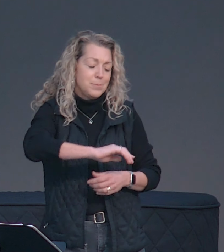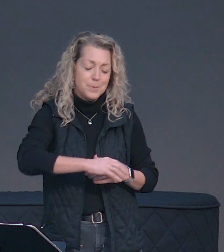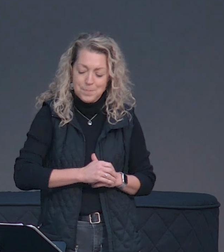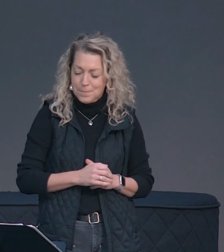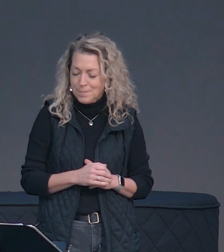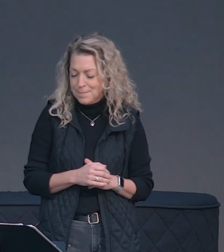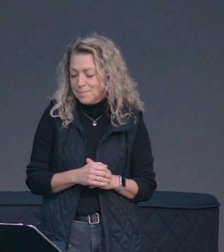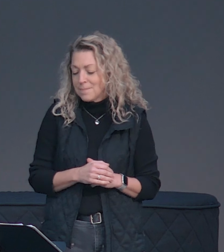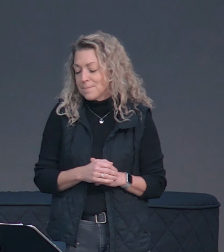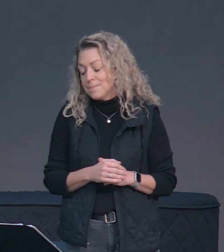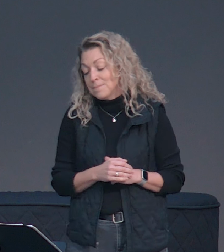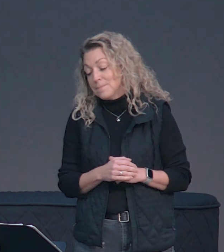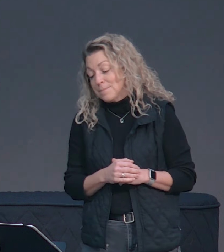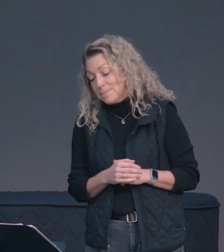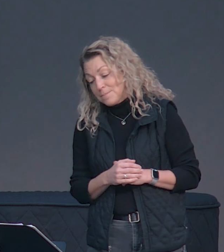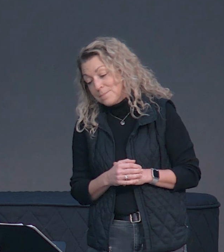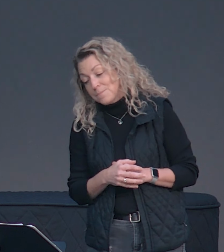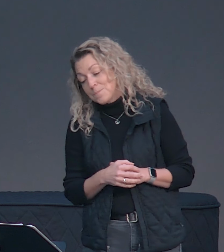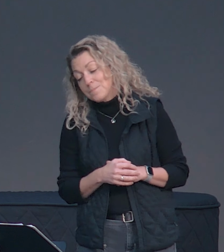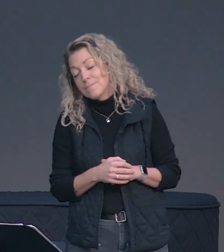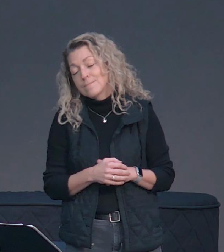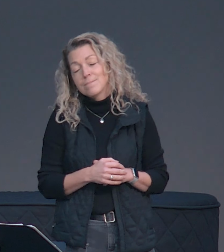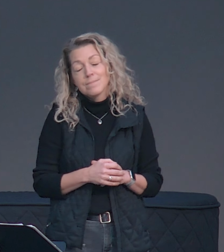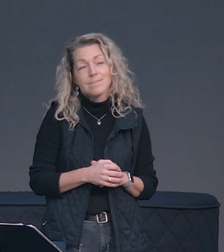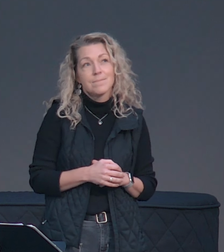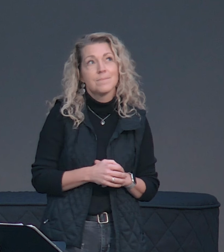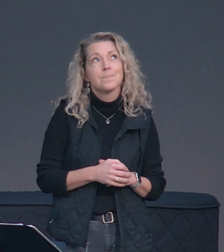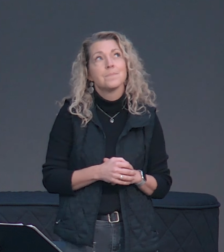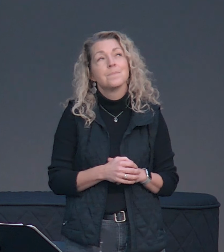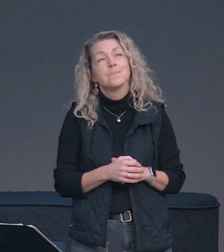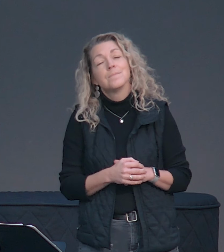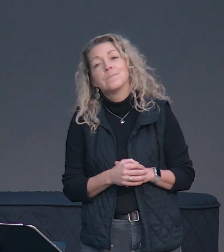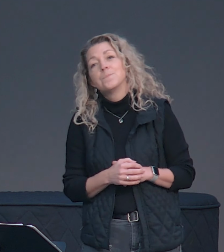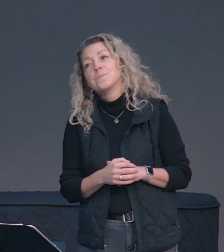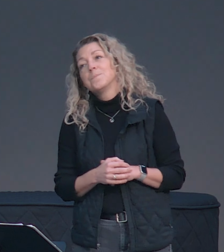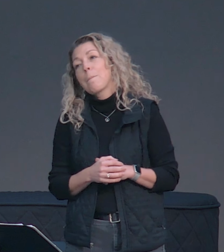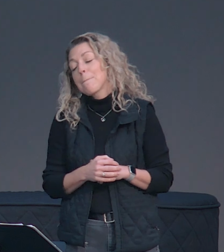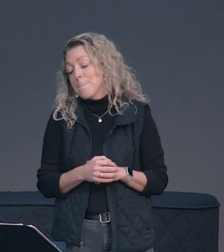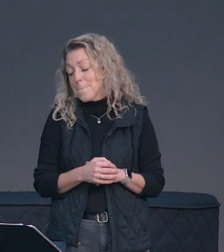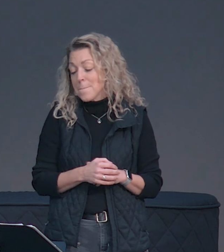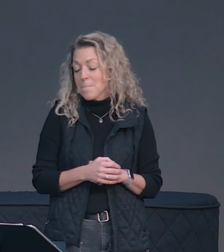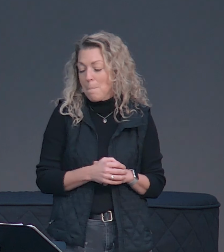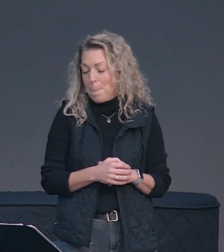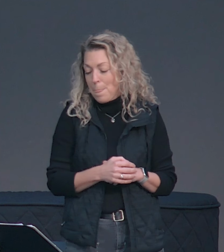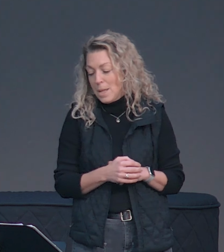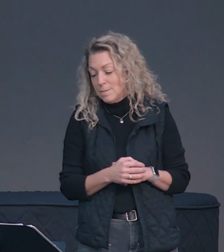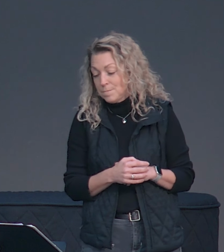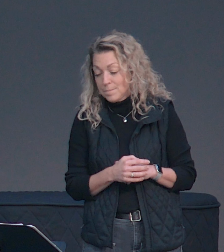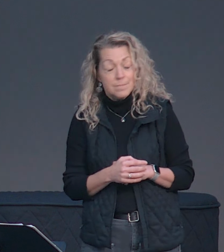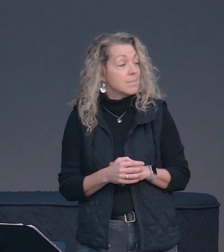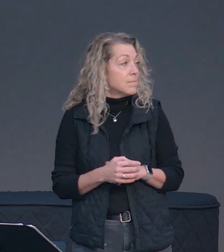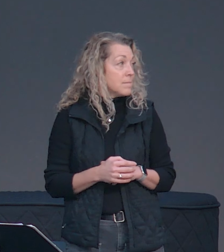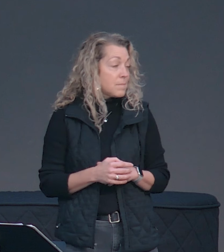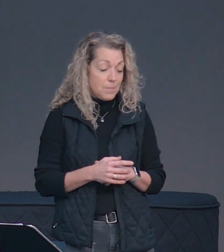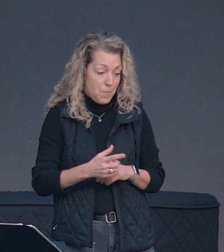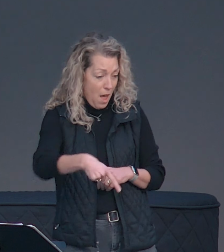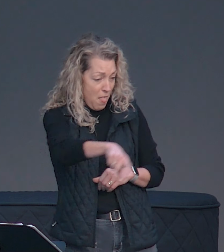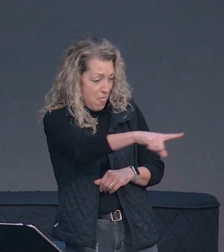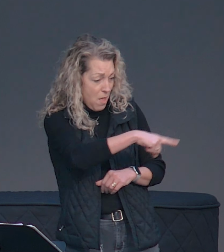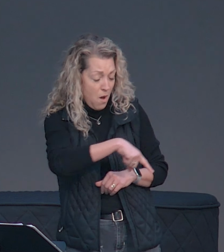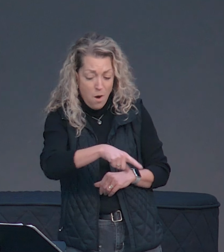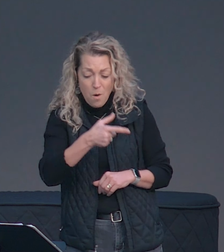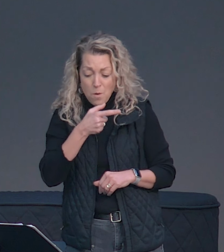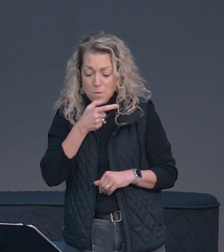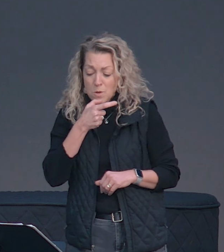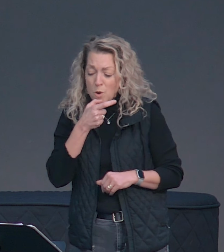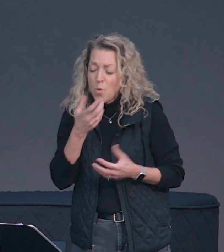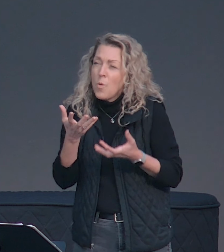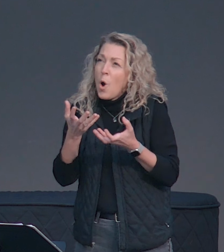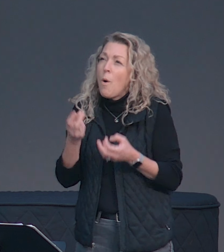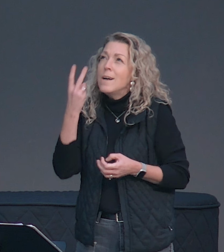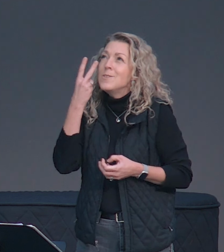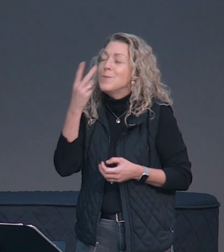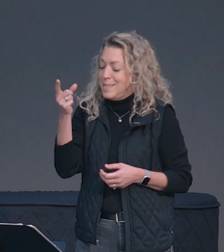to